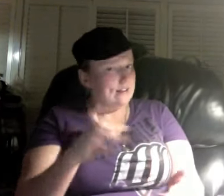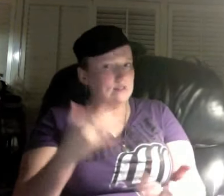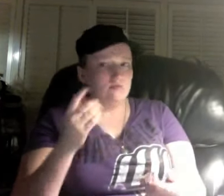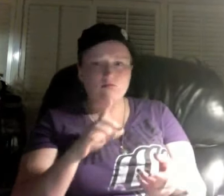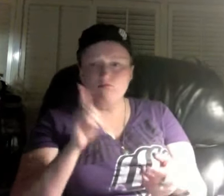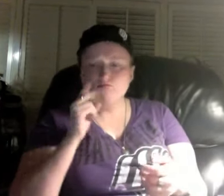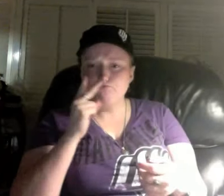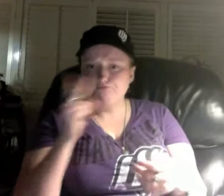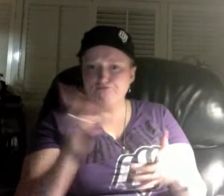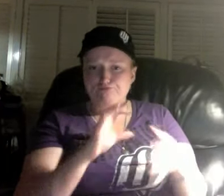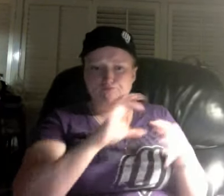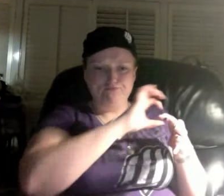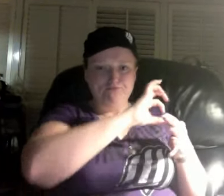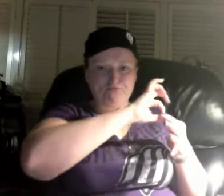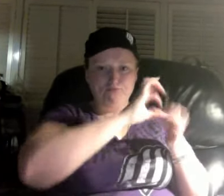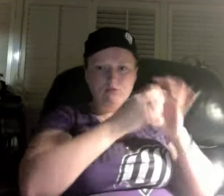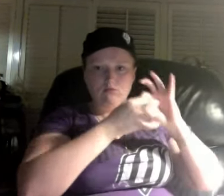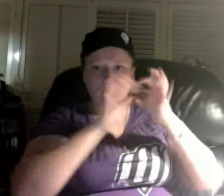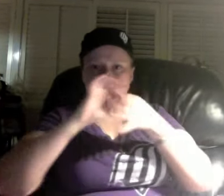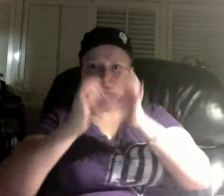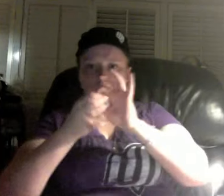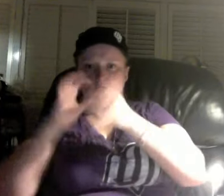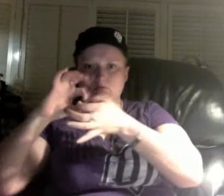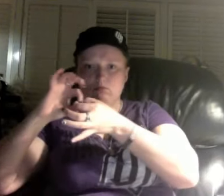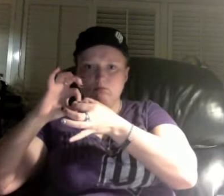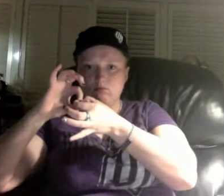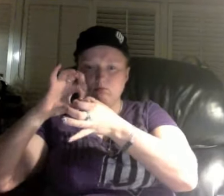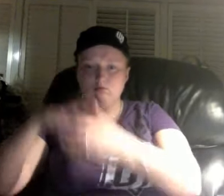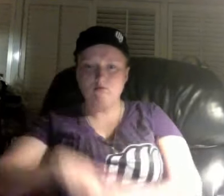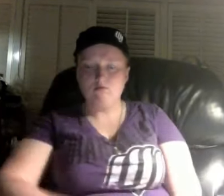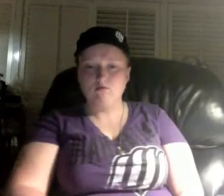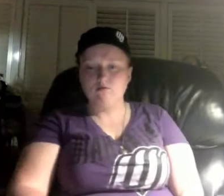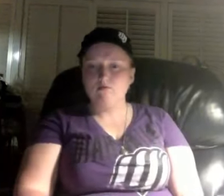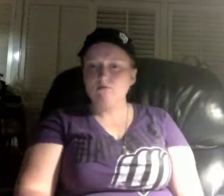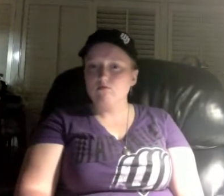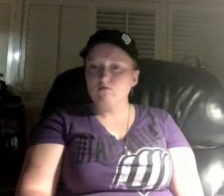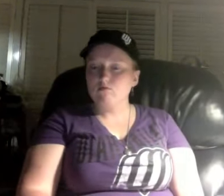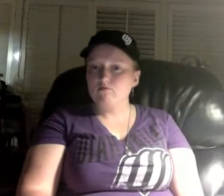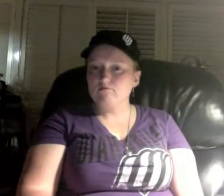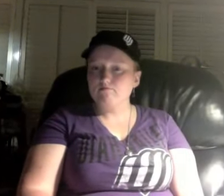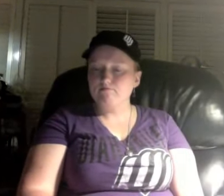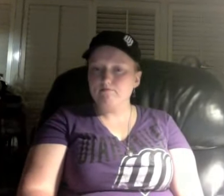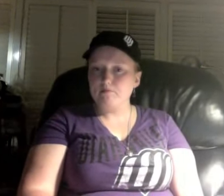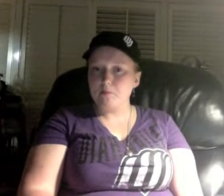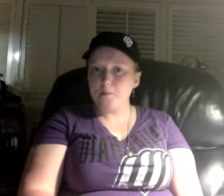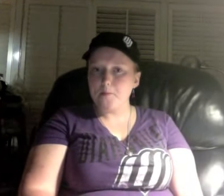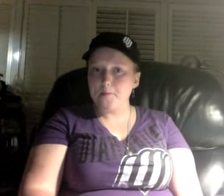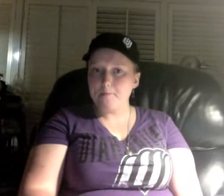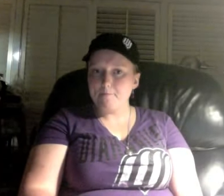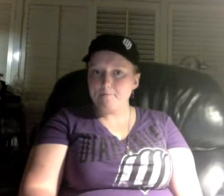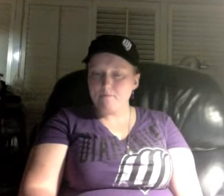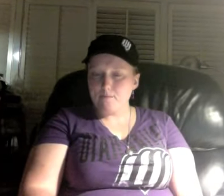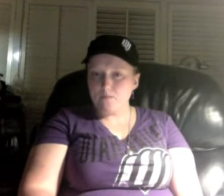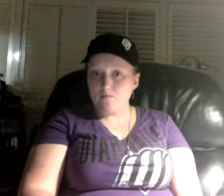And I asked the children whether or not God would discriminate against people who had like the color blue on their flags